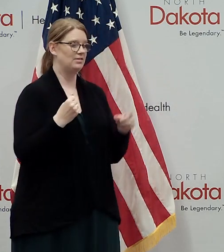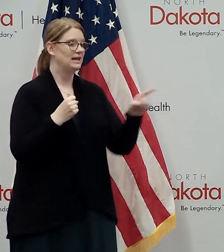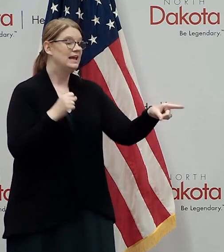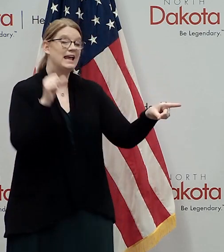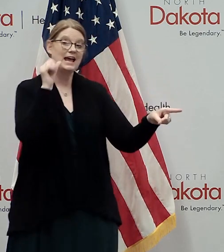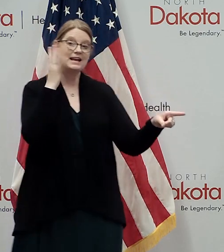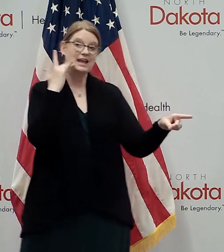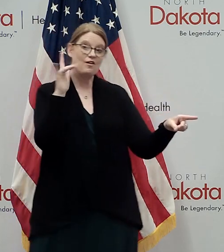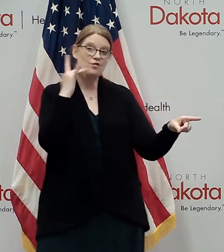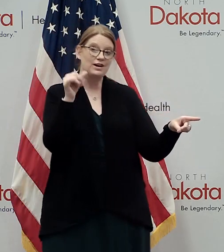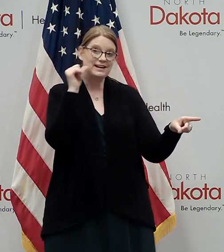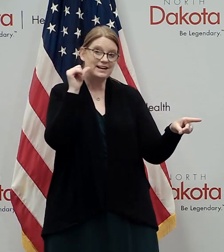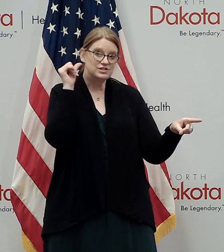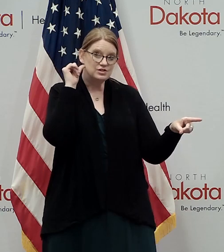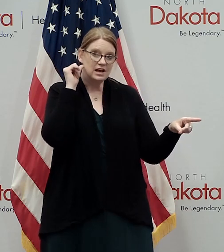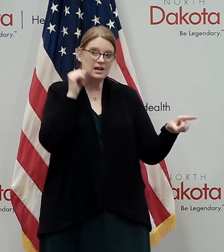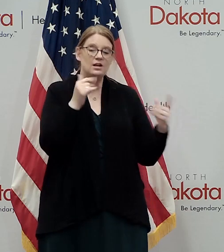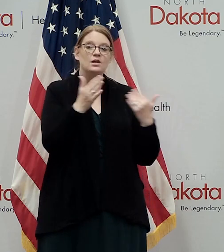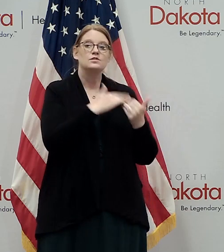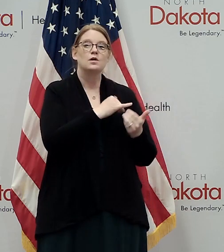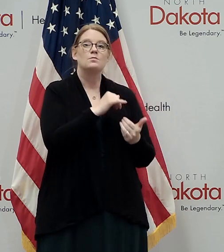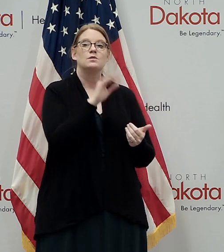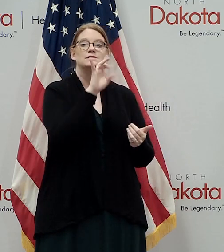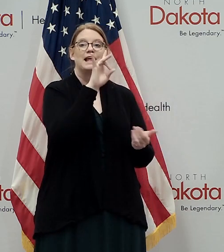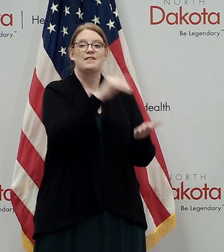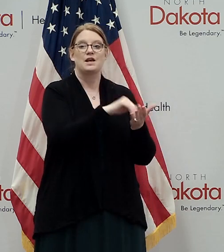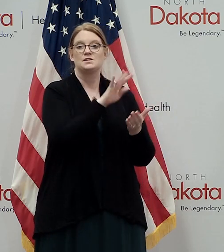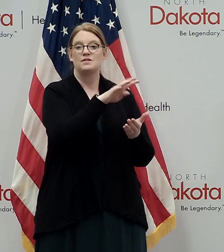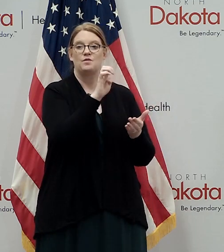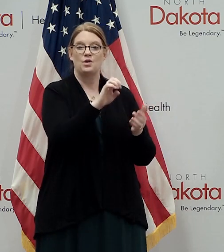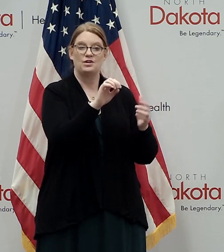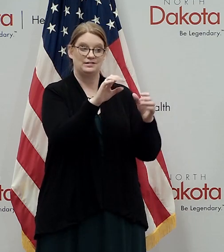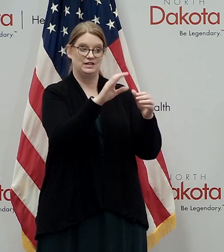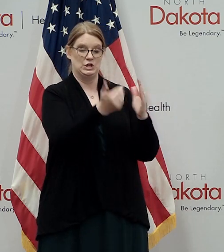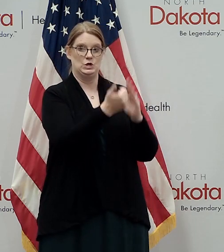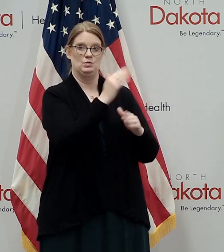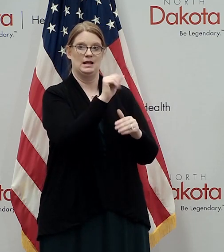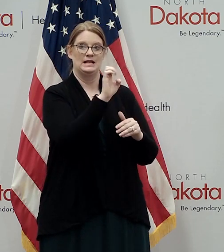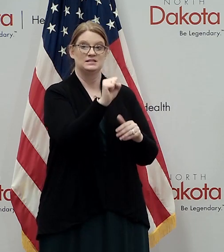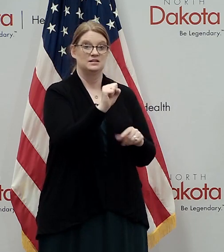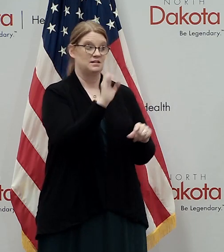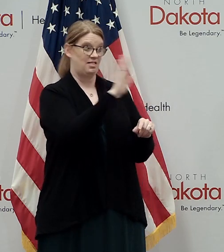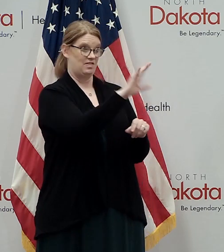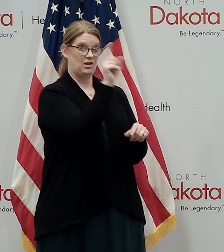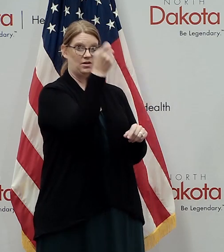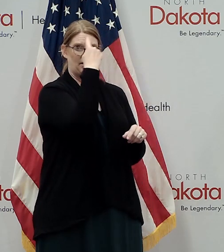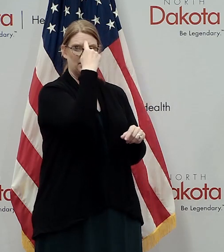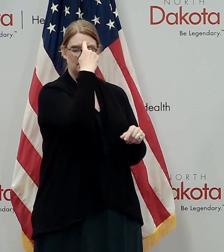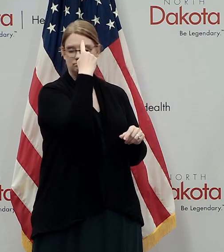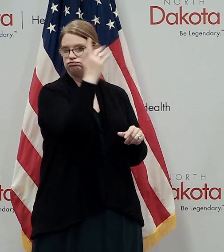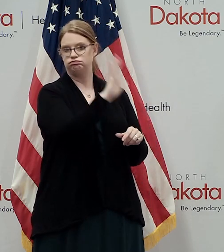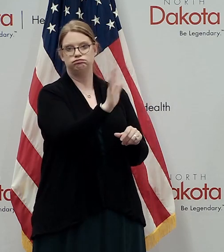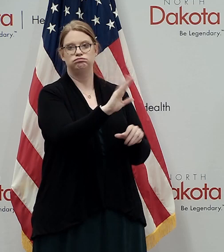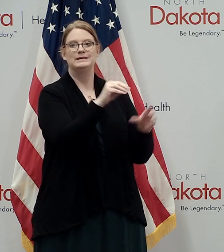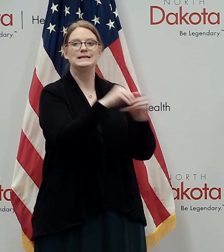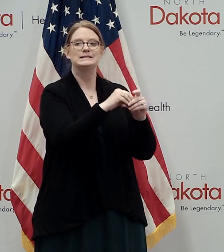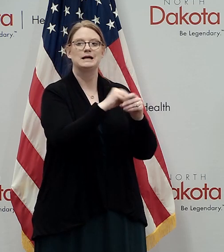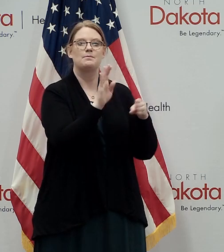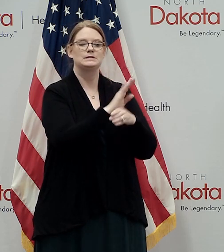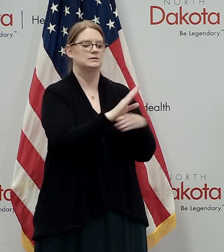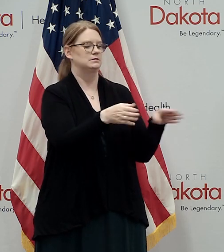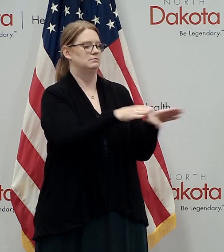yesterday reported close to 8,400 new cases, prompting Governor Newsom to order the closure of indoor